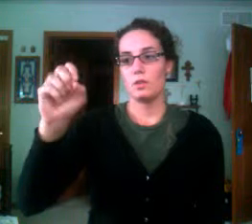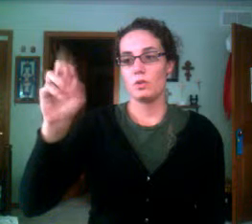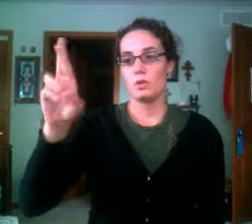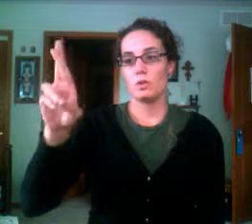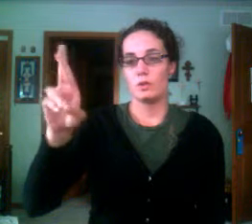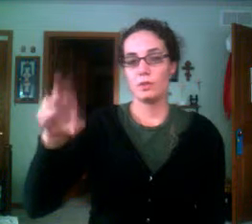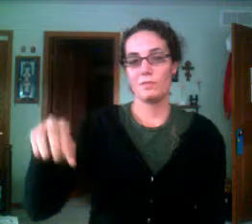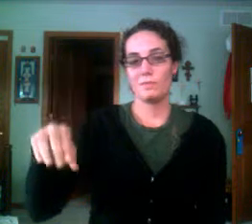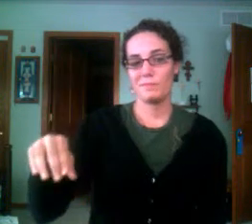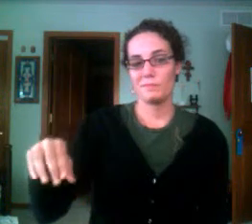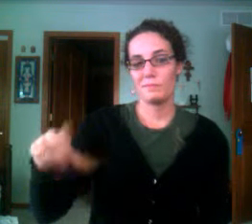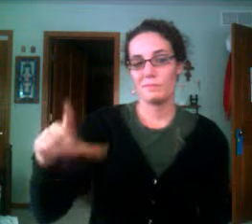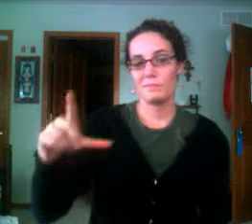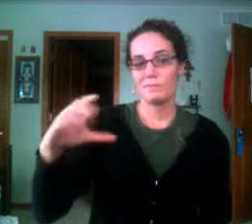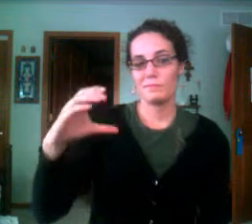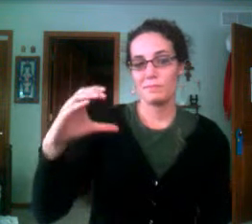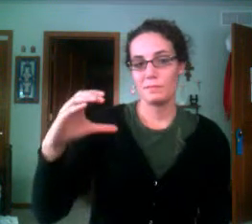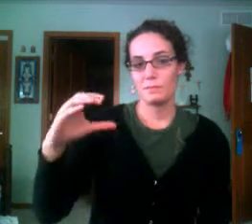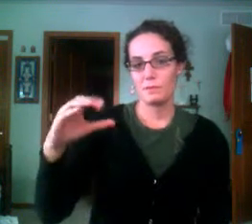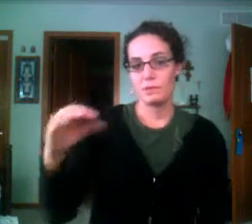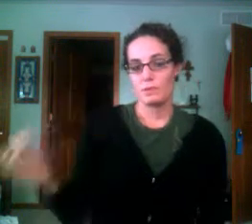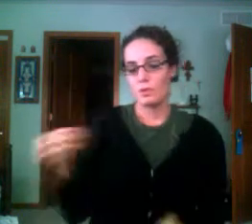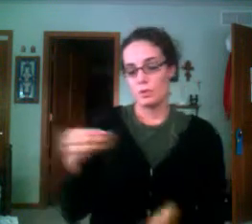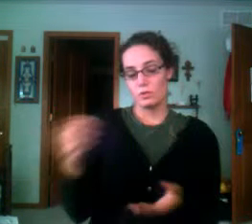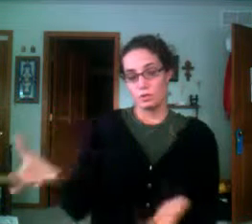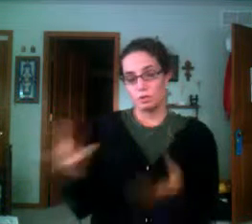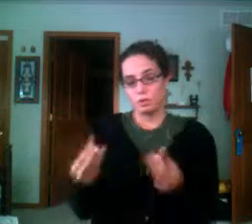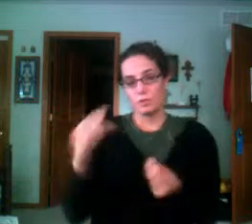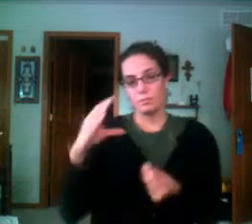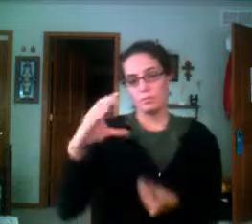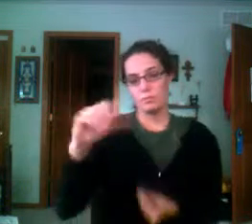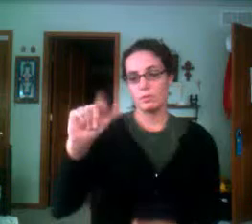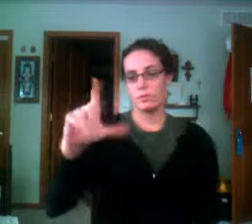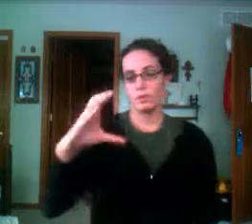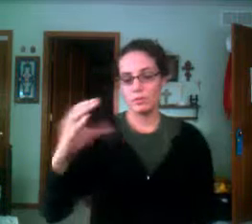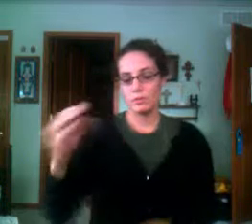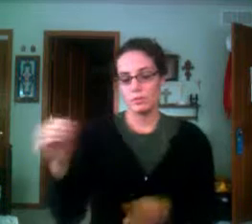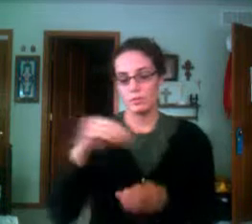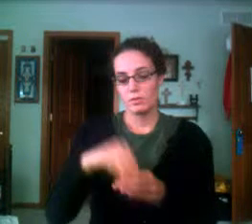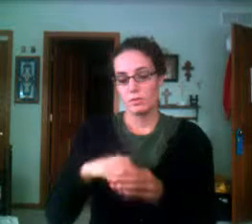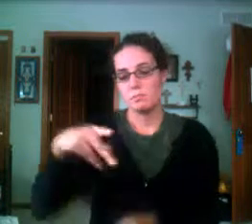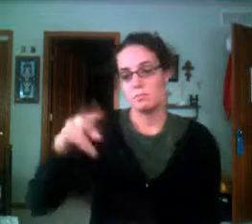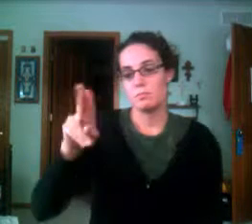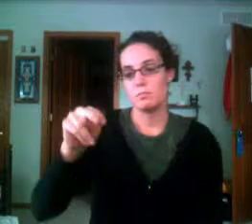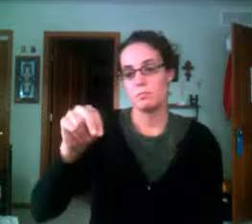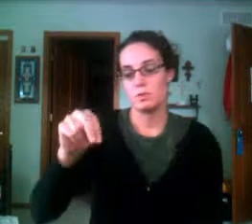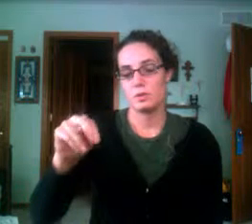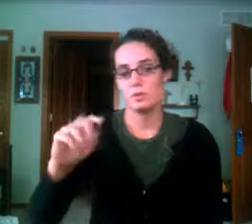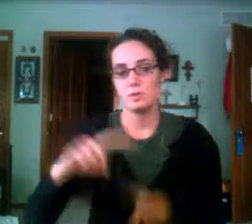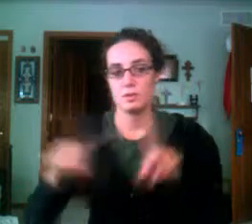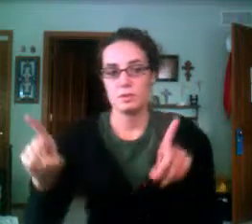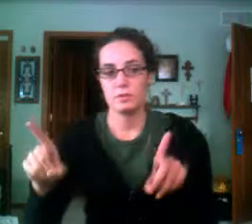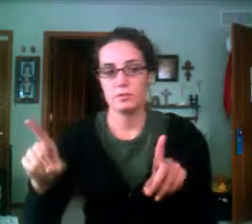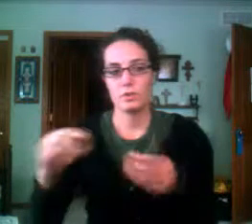this time, let's bring out calculators and learn a little bit about how to input our different types of numbers in here.